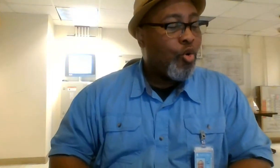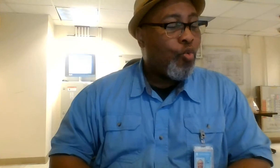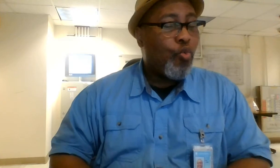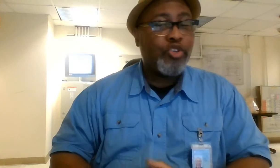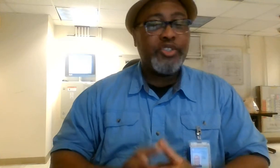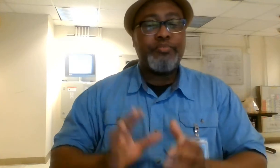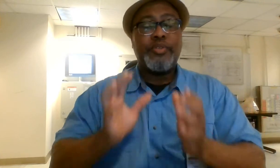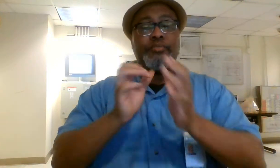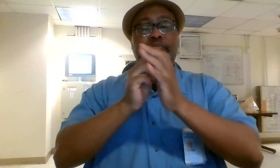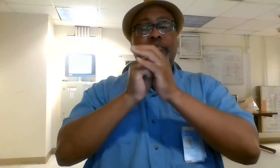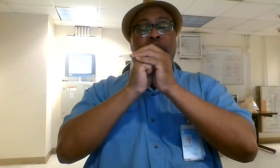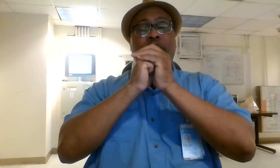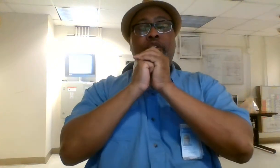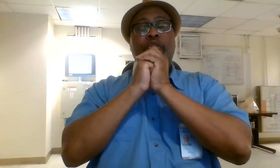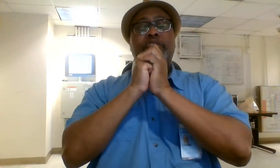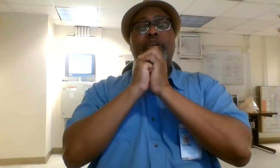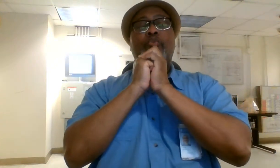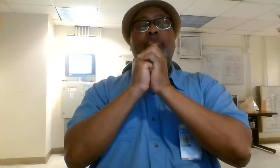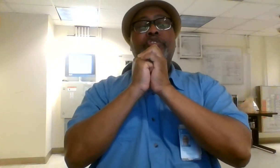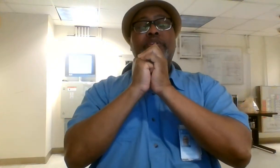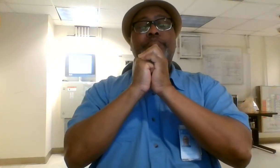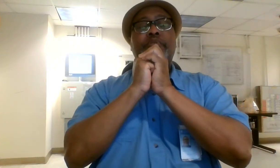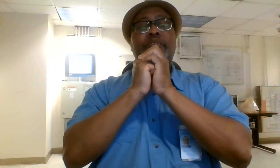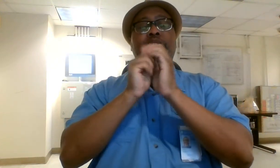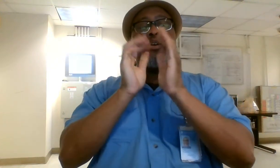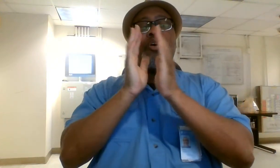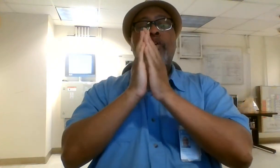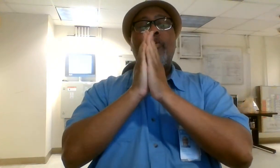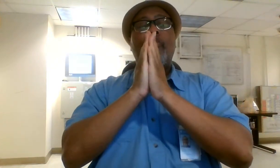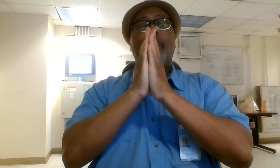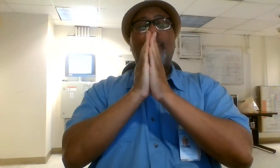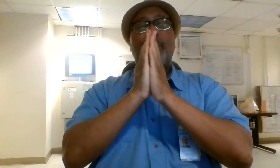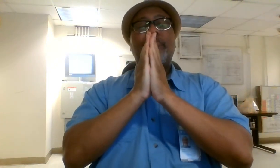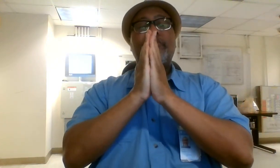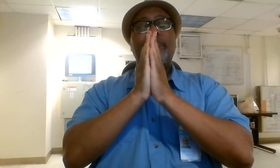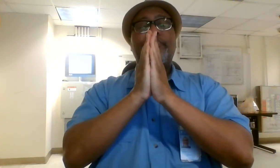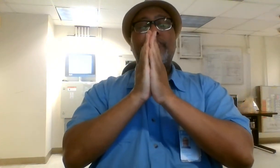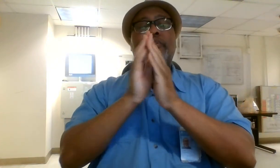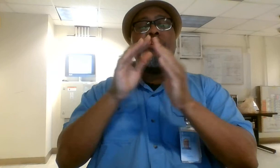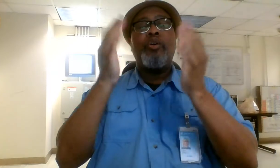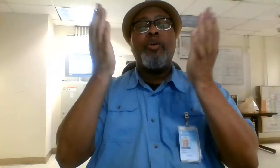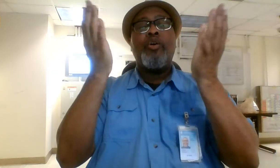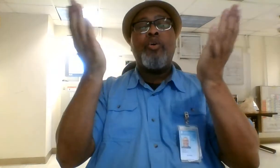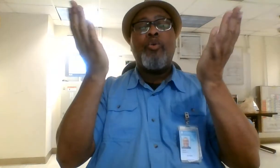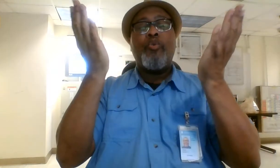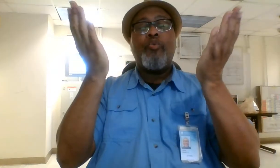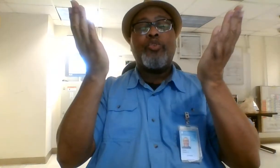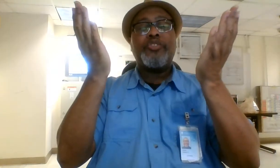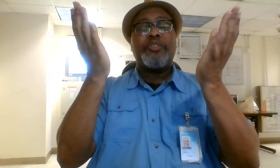Worship. I'm say. Worship. Worship. Worship.